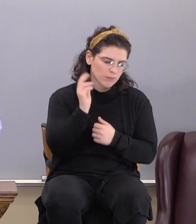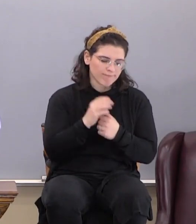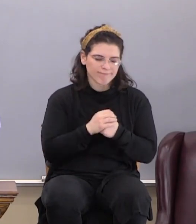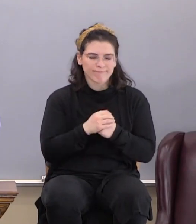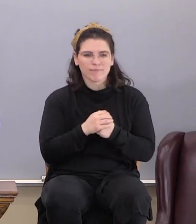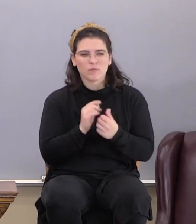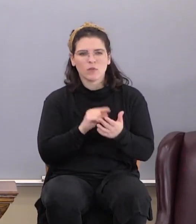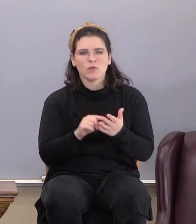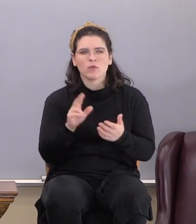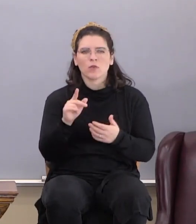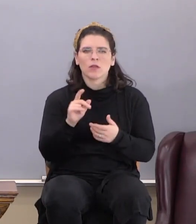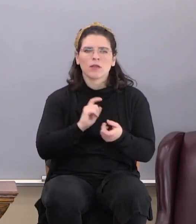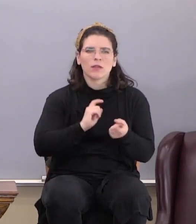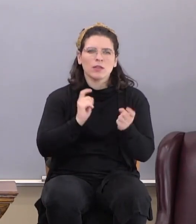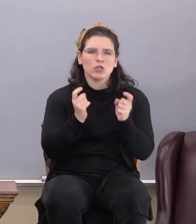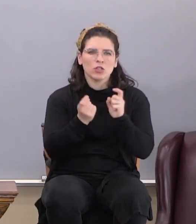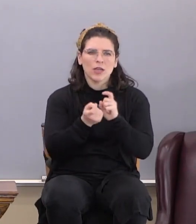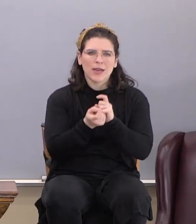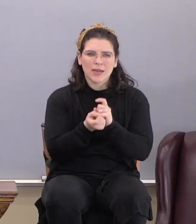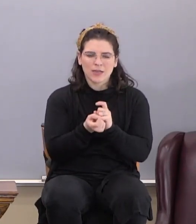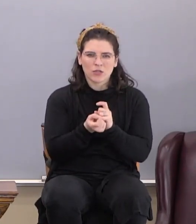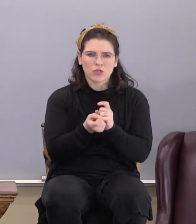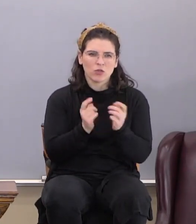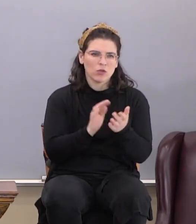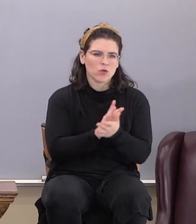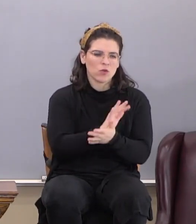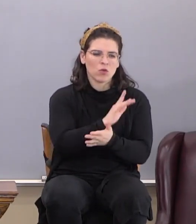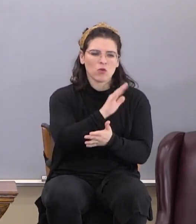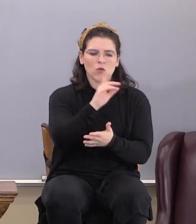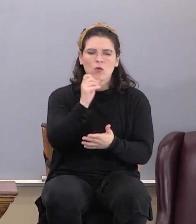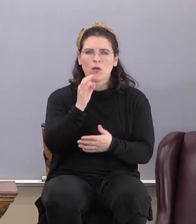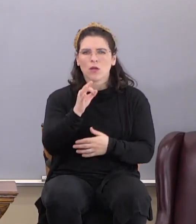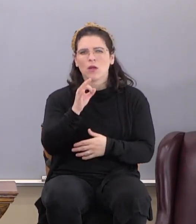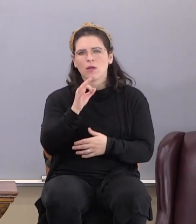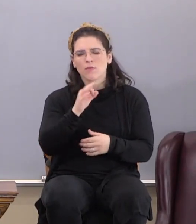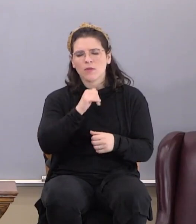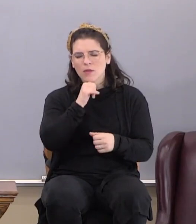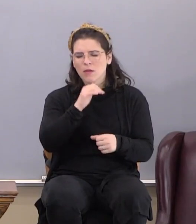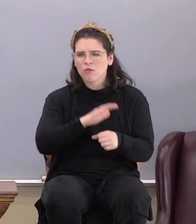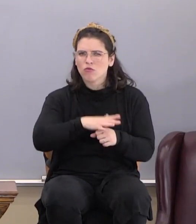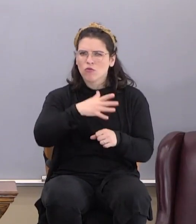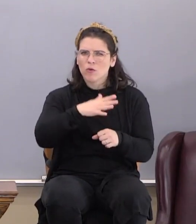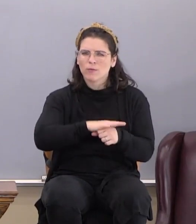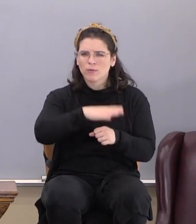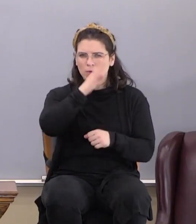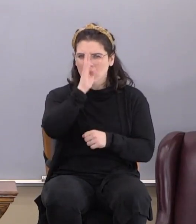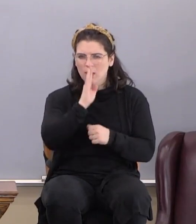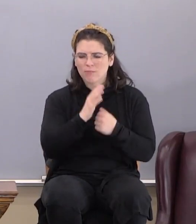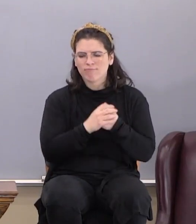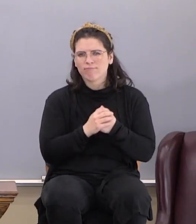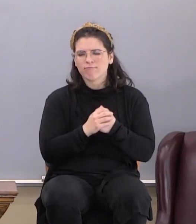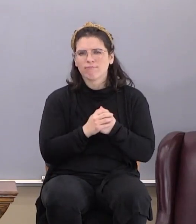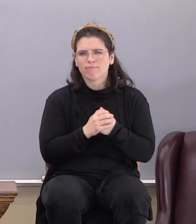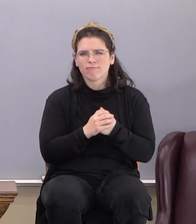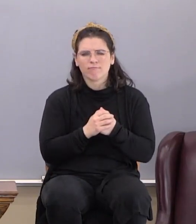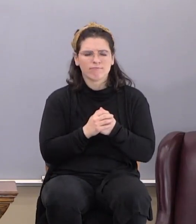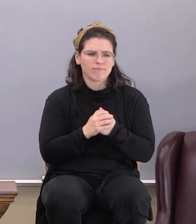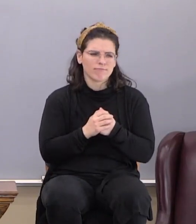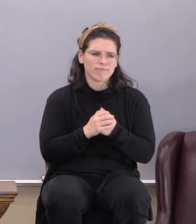Verse 23, they changed the glory of the uncorruptible God.